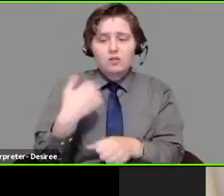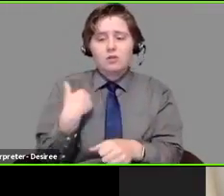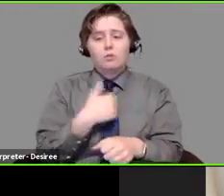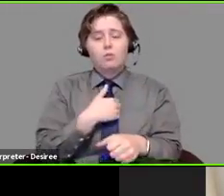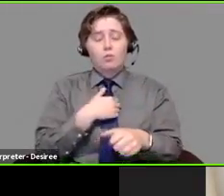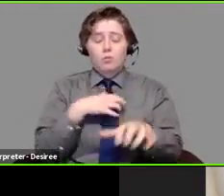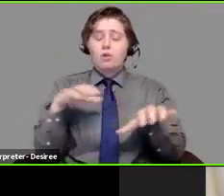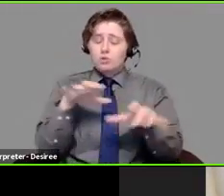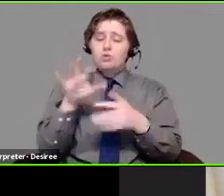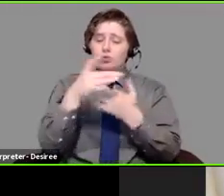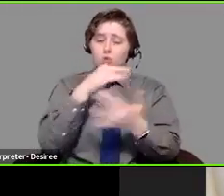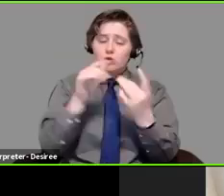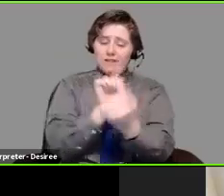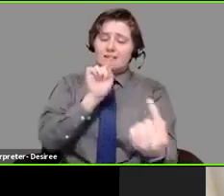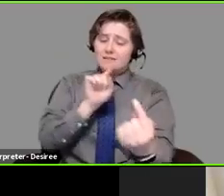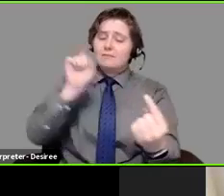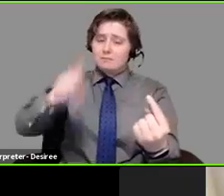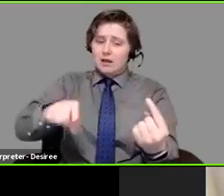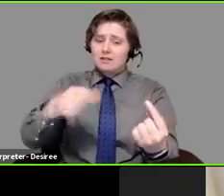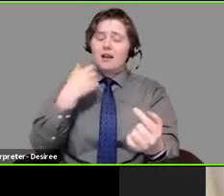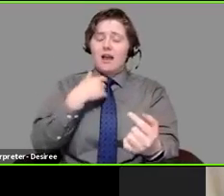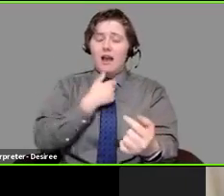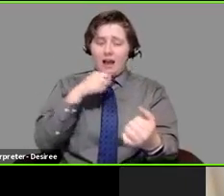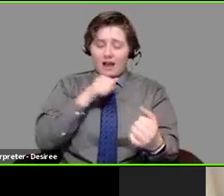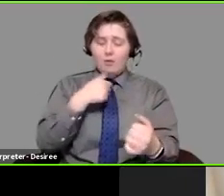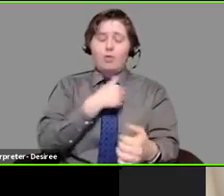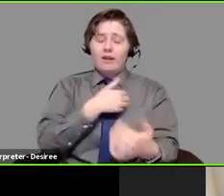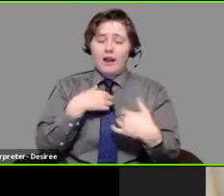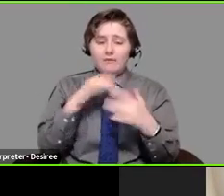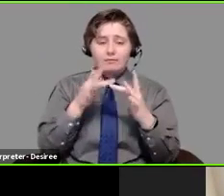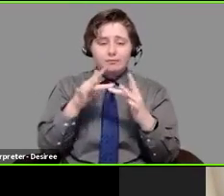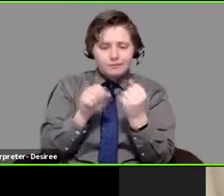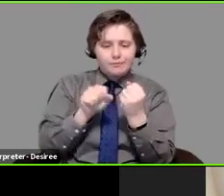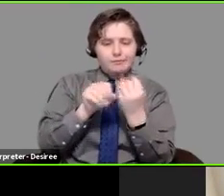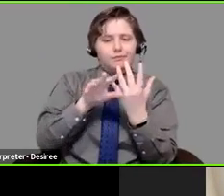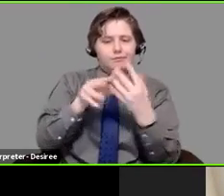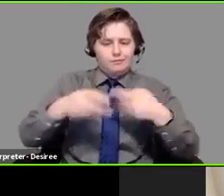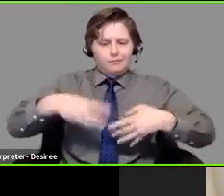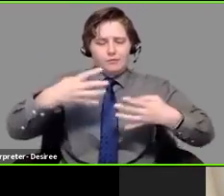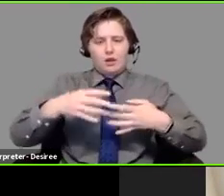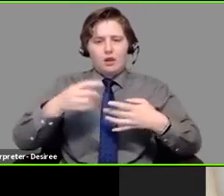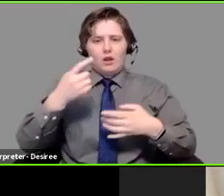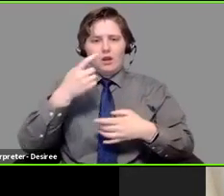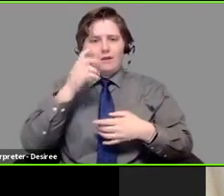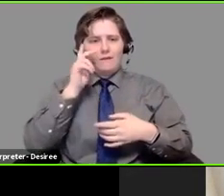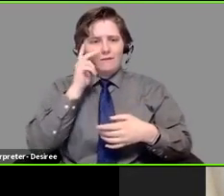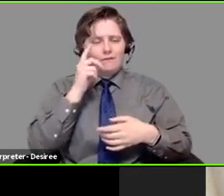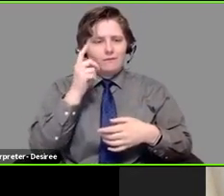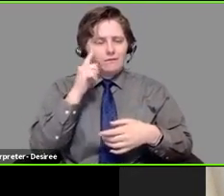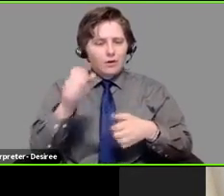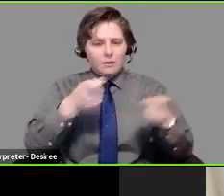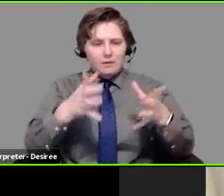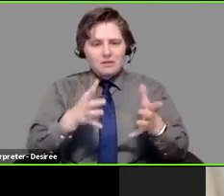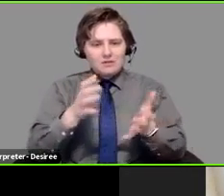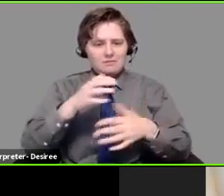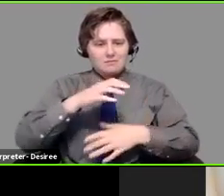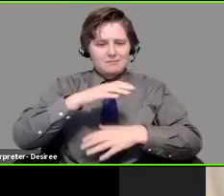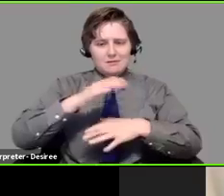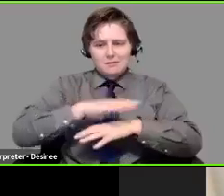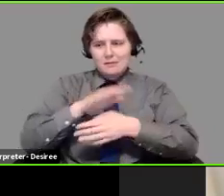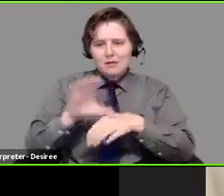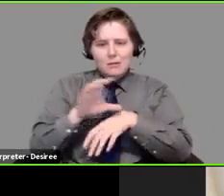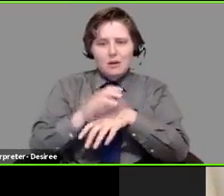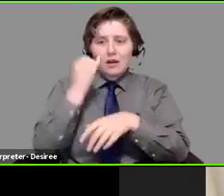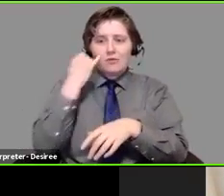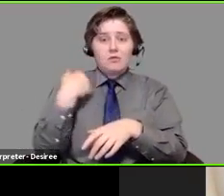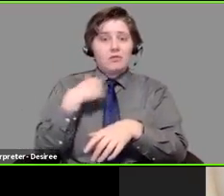social distancing, and we have virtual viewer on our the manager's desktop. So if they need assistance, we can do that from